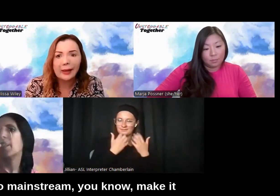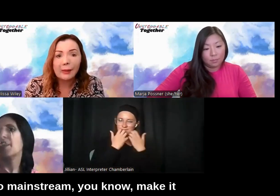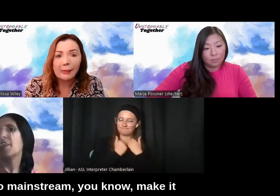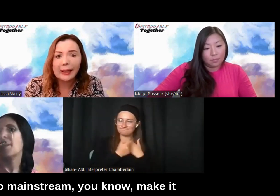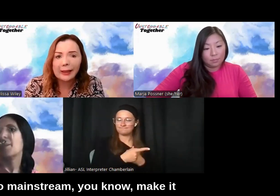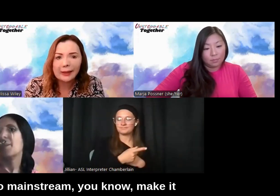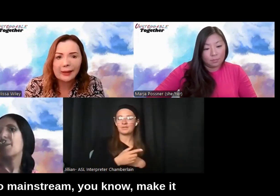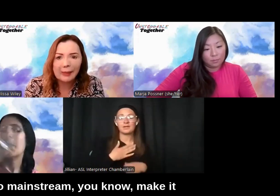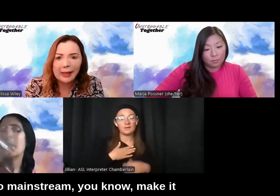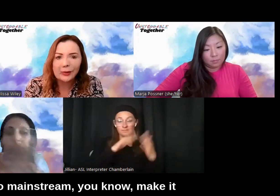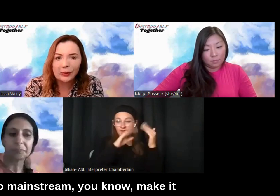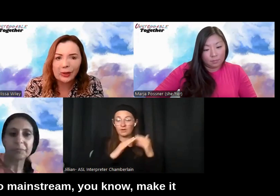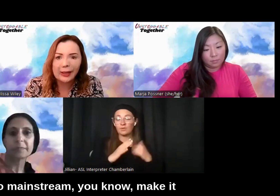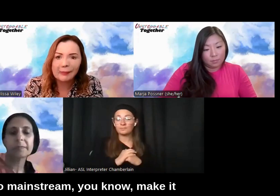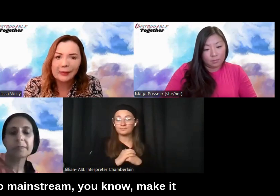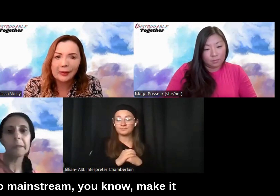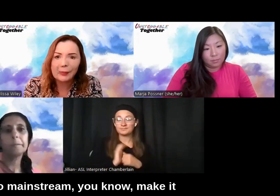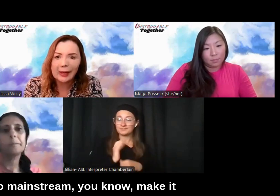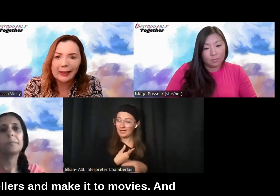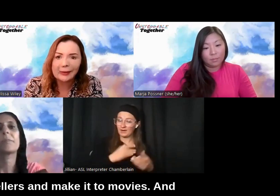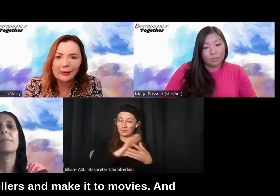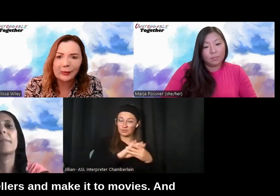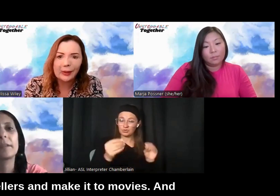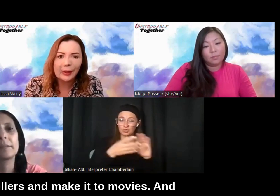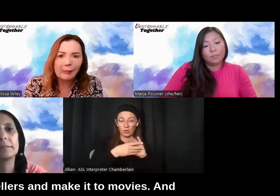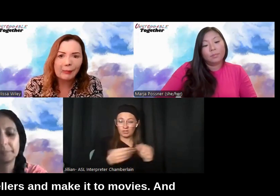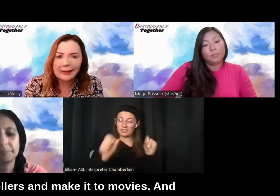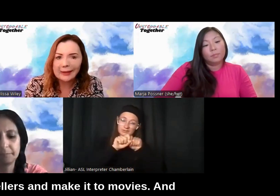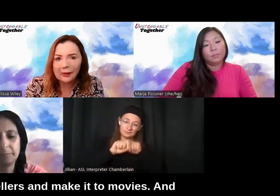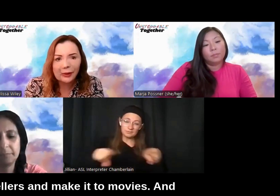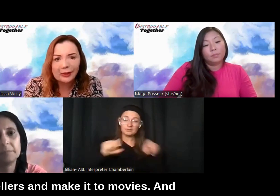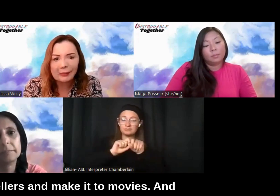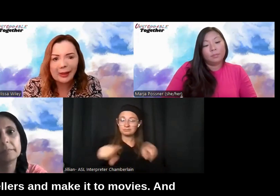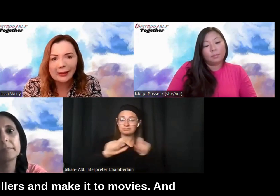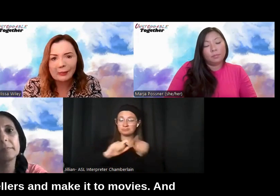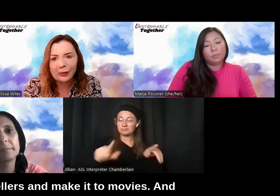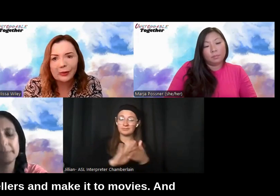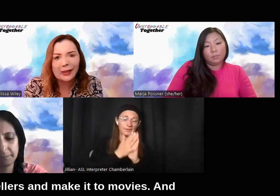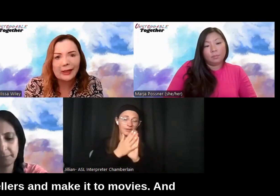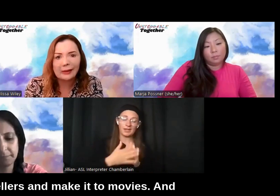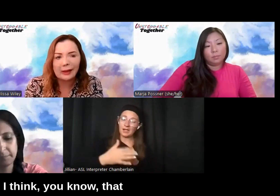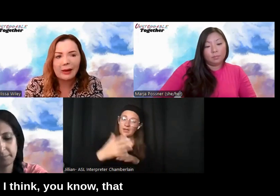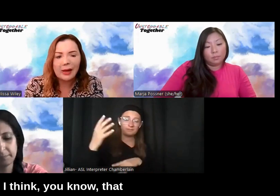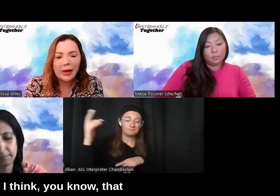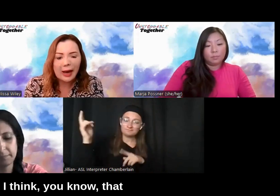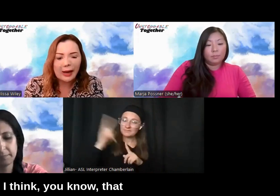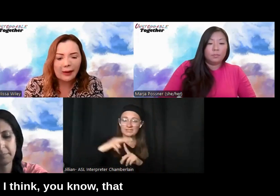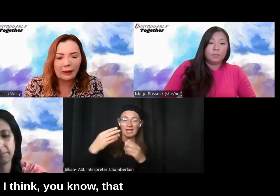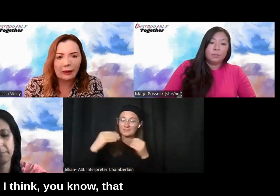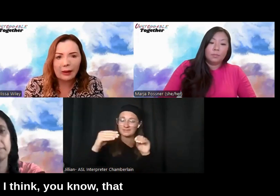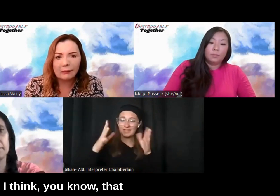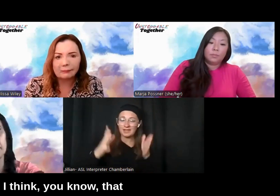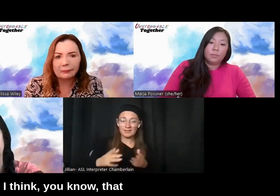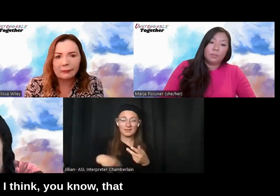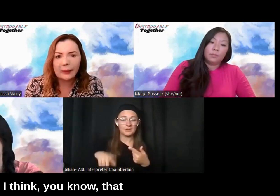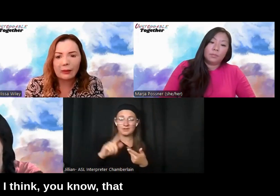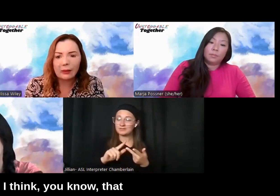stories make it to the mainstream, make it to bestsellers and make it to movies. And I